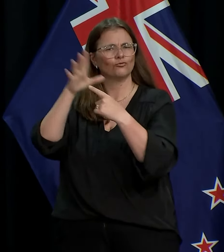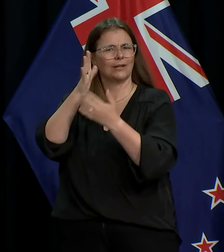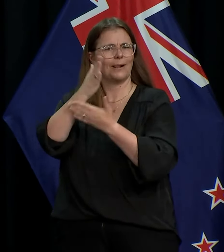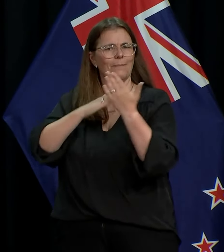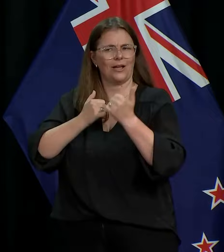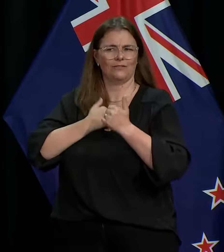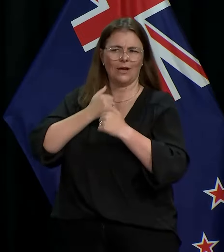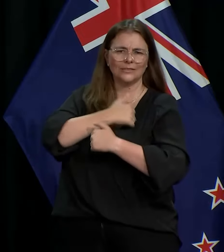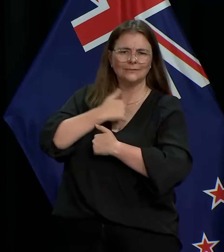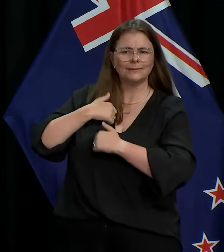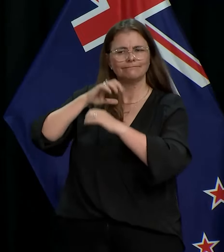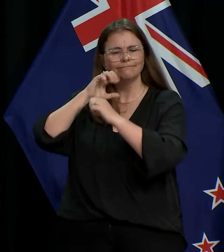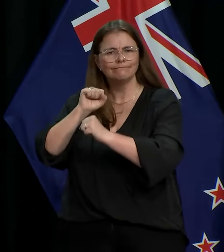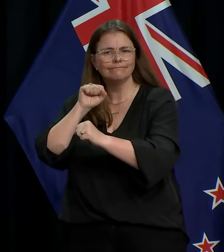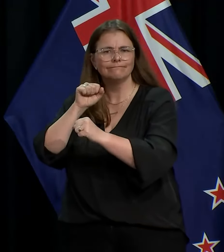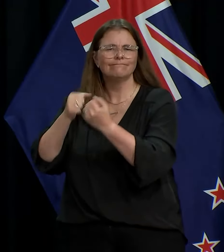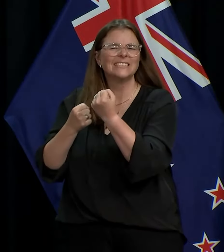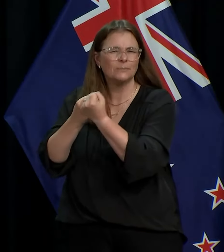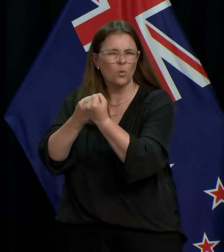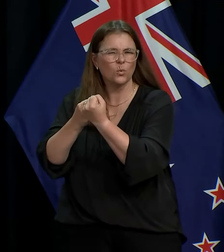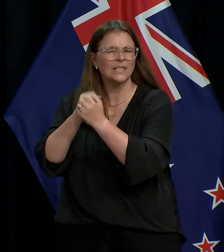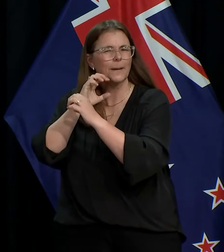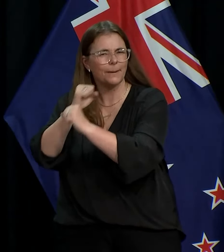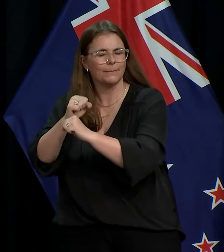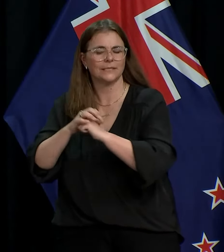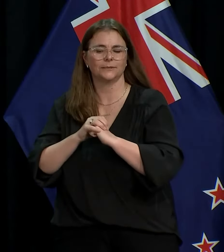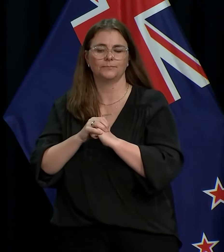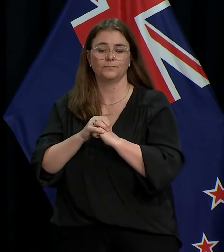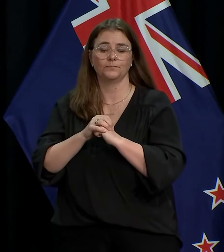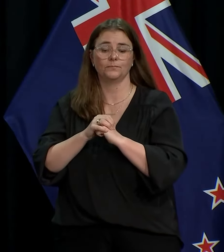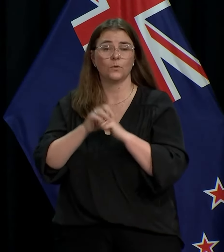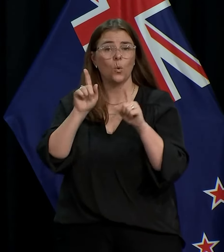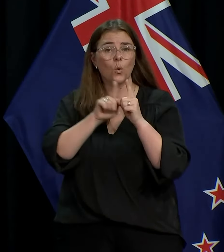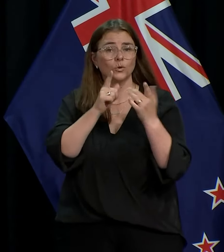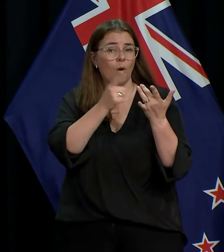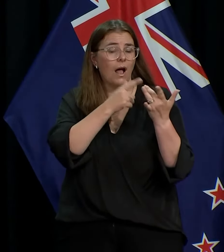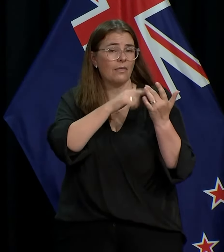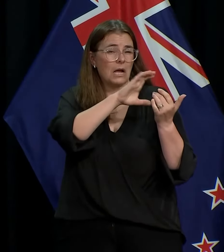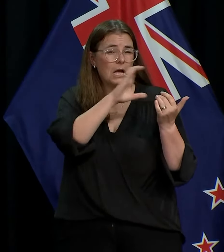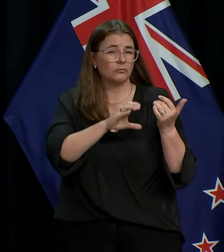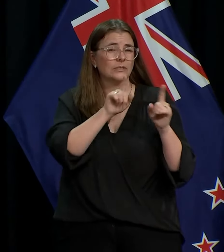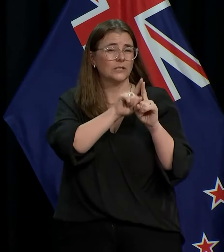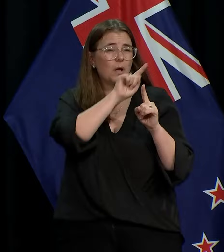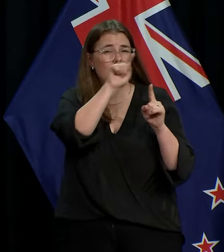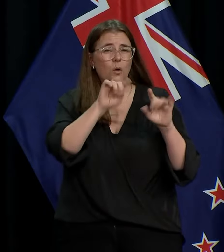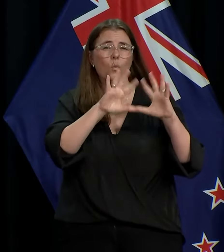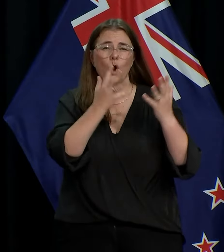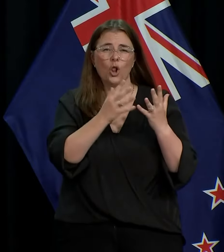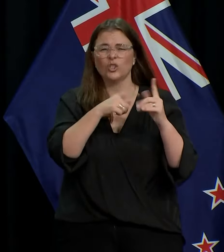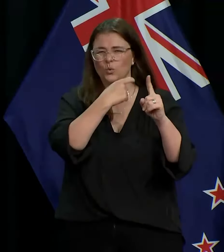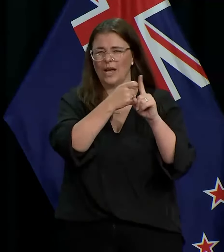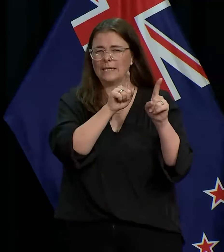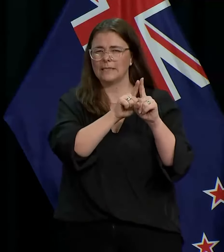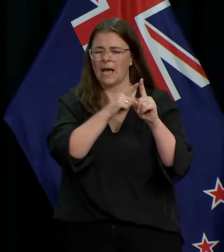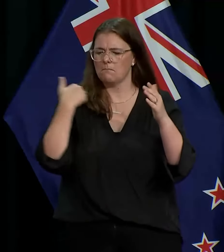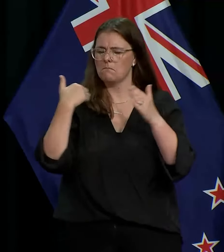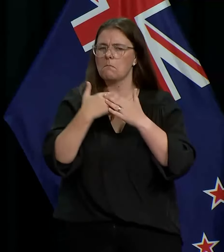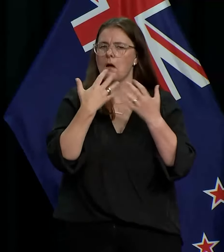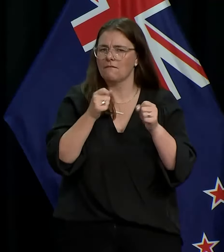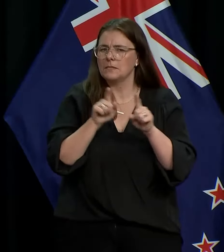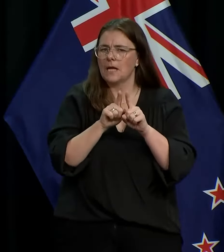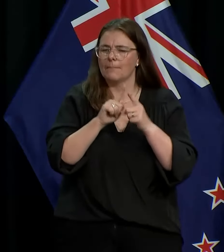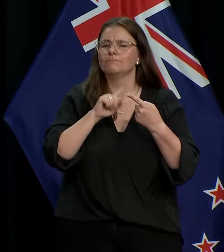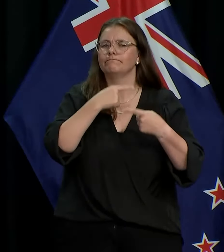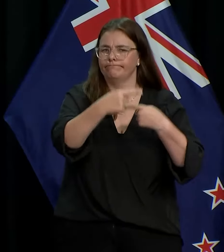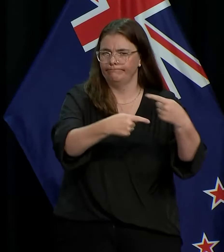of any defence commitment. We also regularly have exchanges with other defence intelligence agencies, such as the UK. Today,